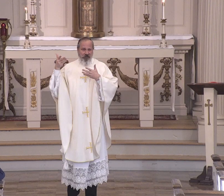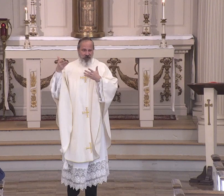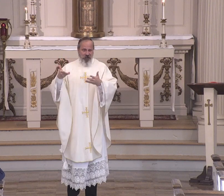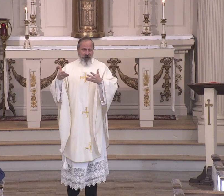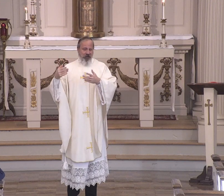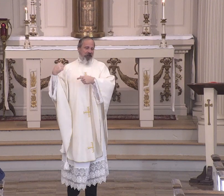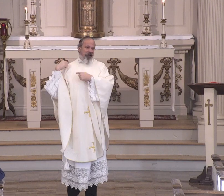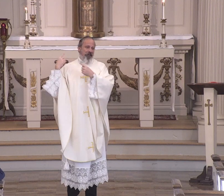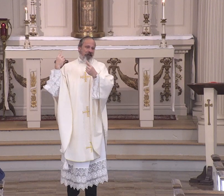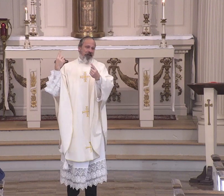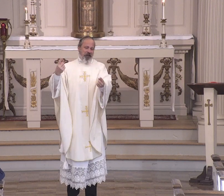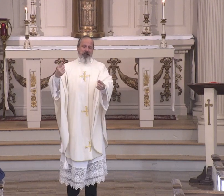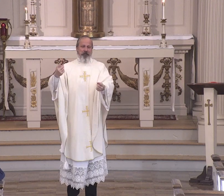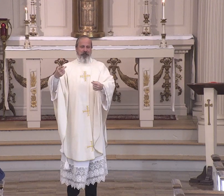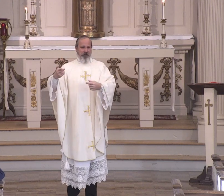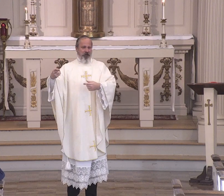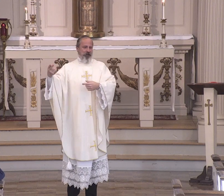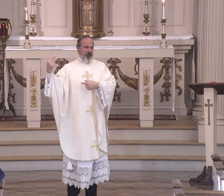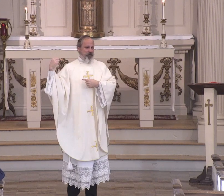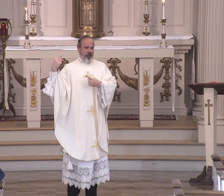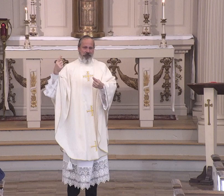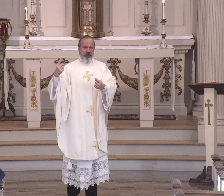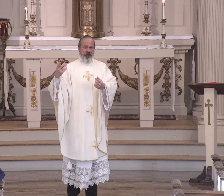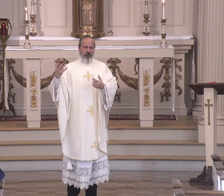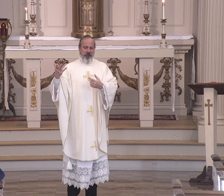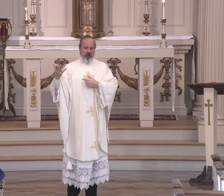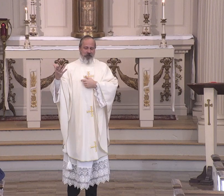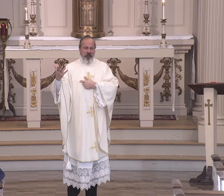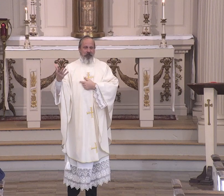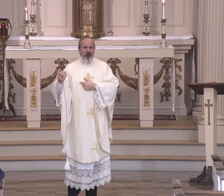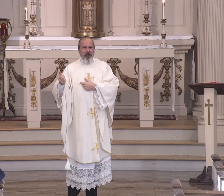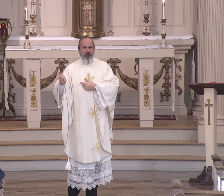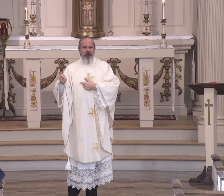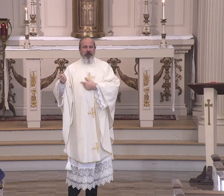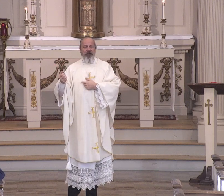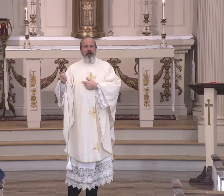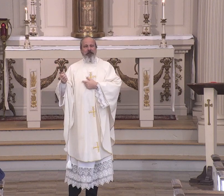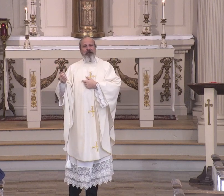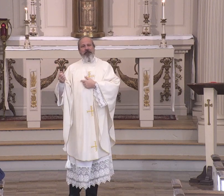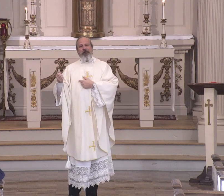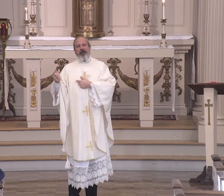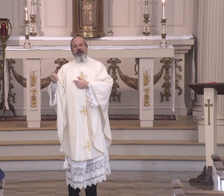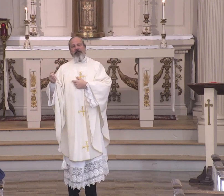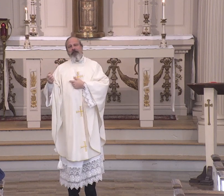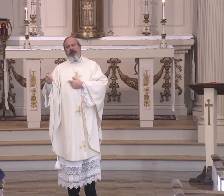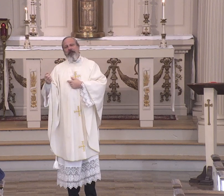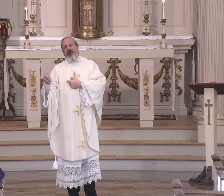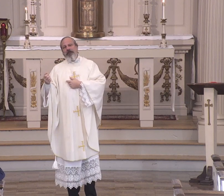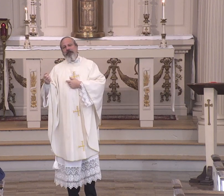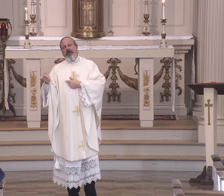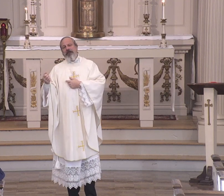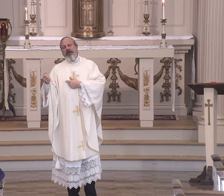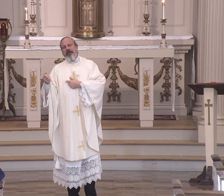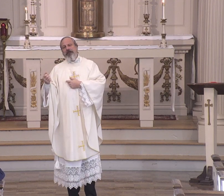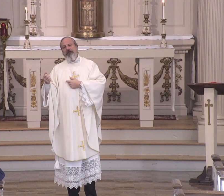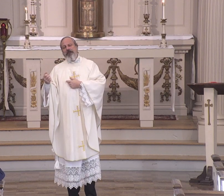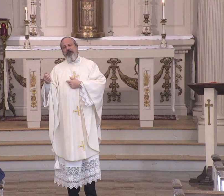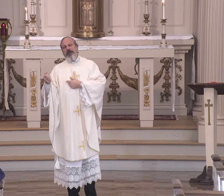And it's one of the most awful things that we've ever legalized in the course of our human history.